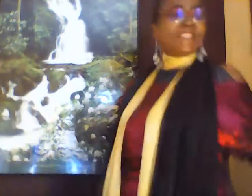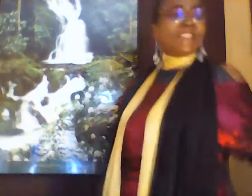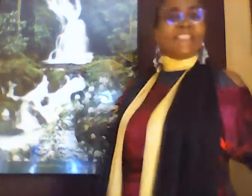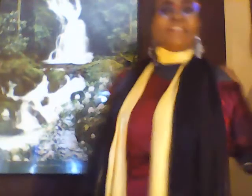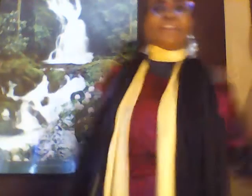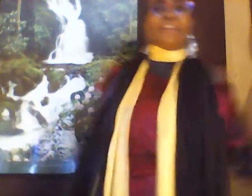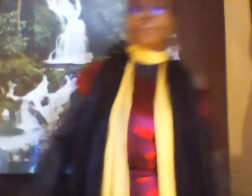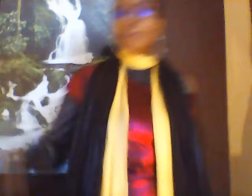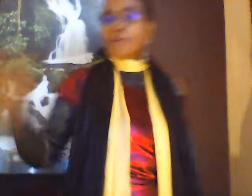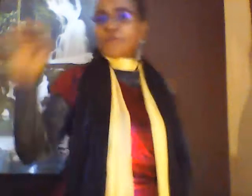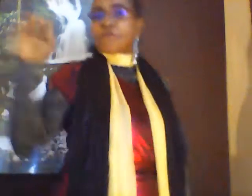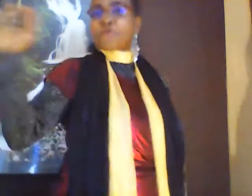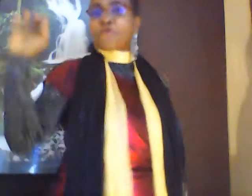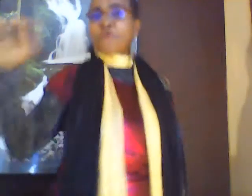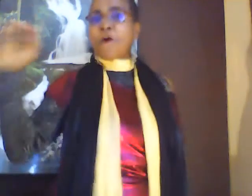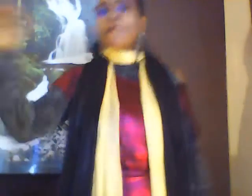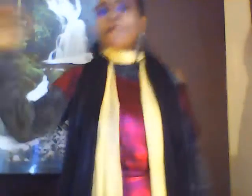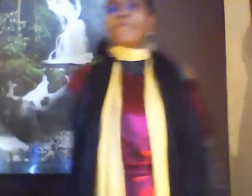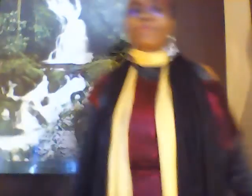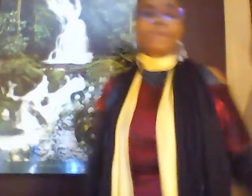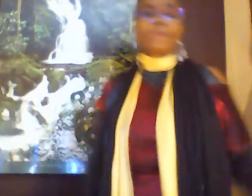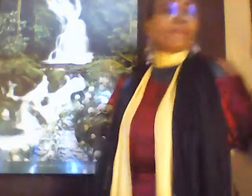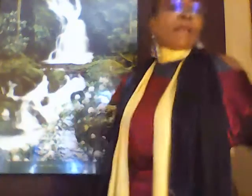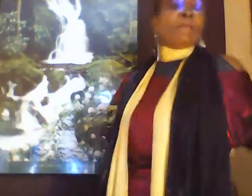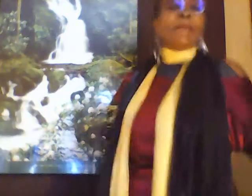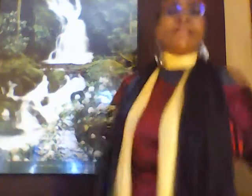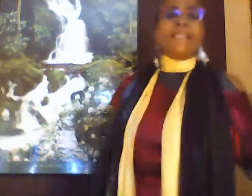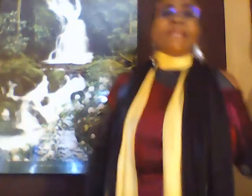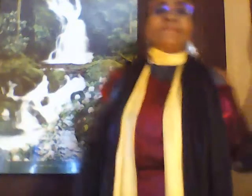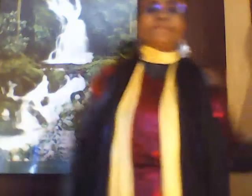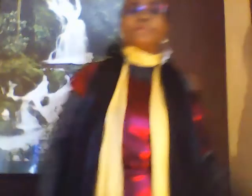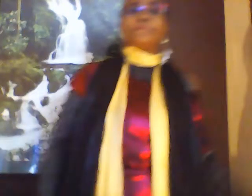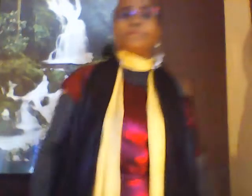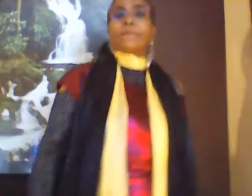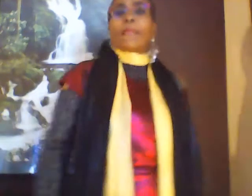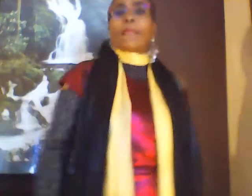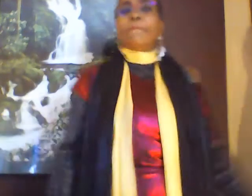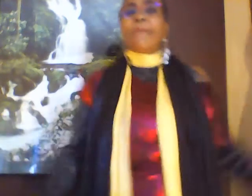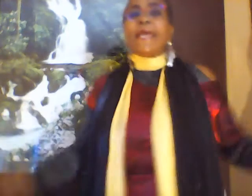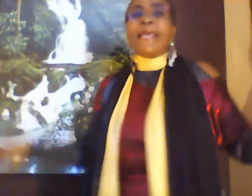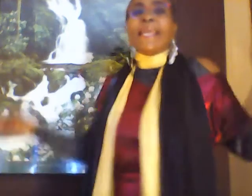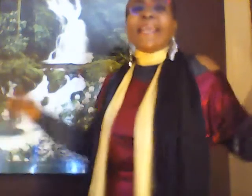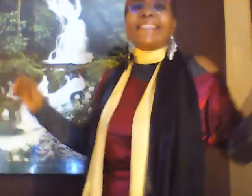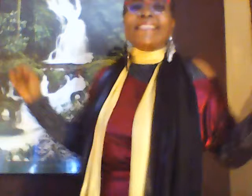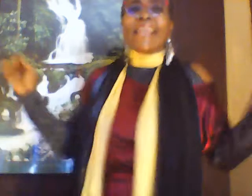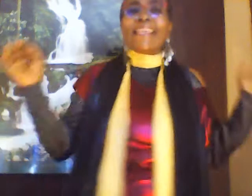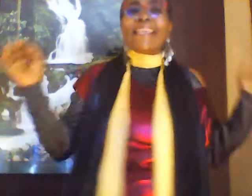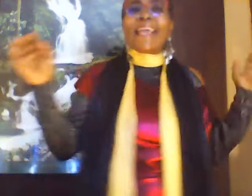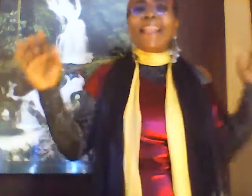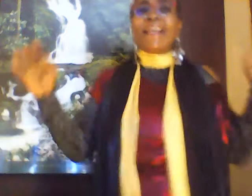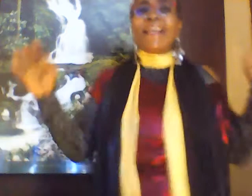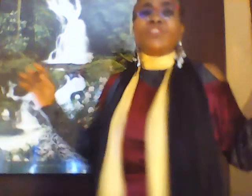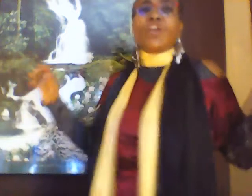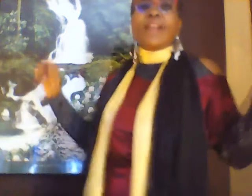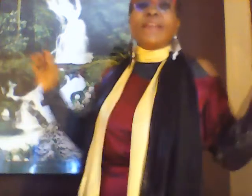pity. Go, pity. Me guessing in the zone